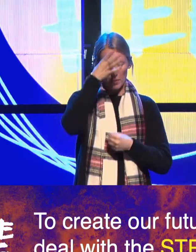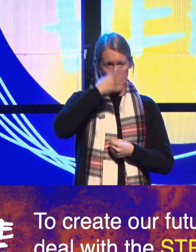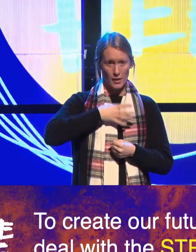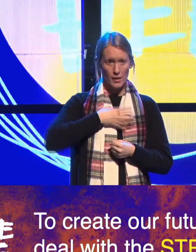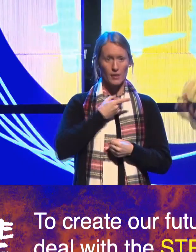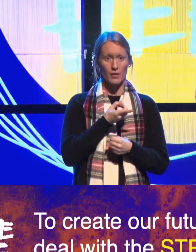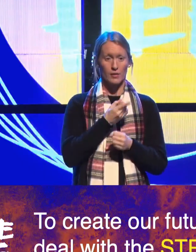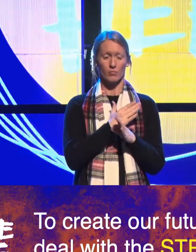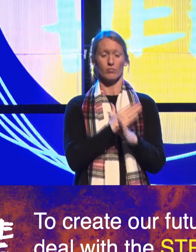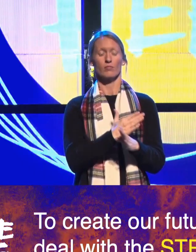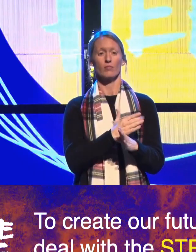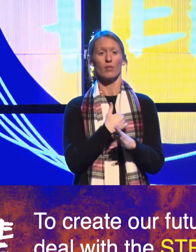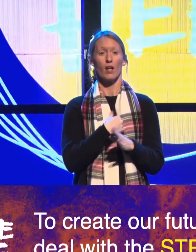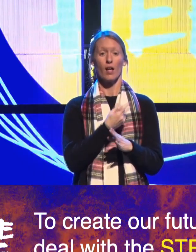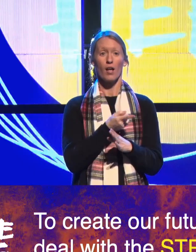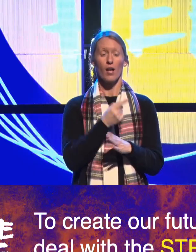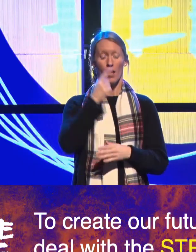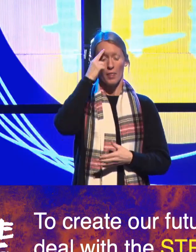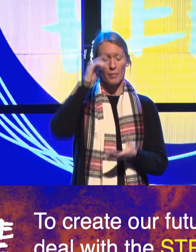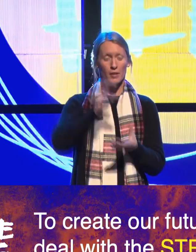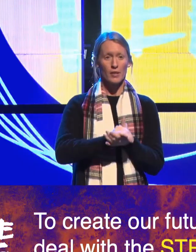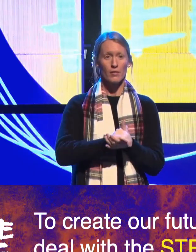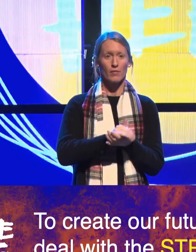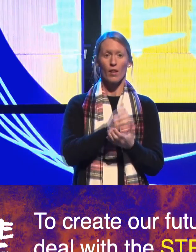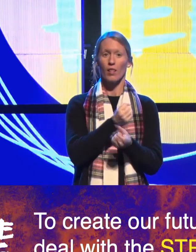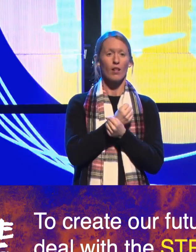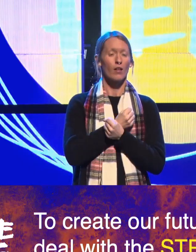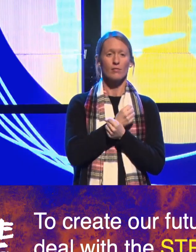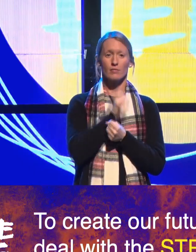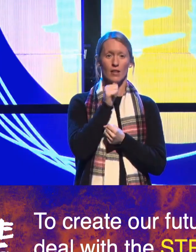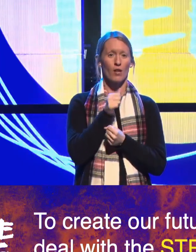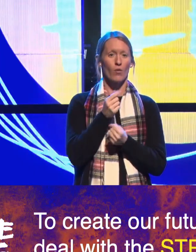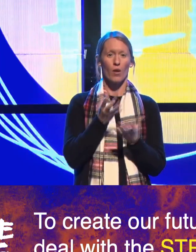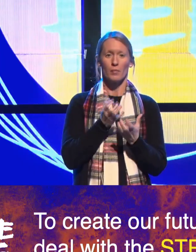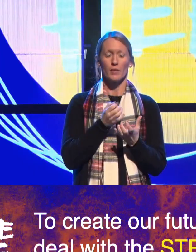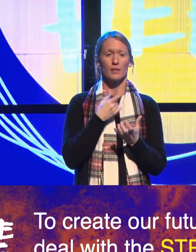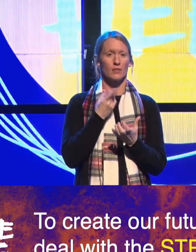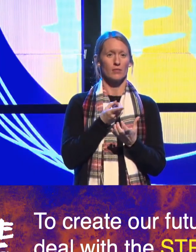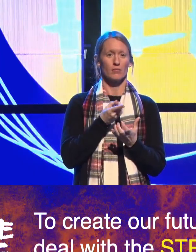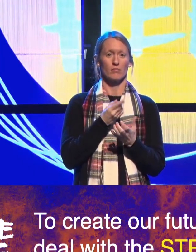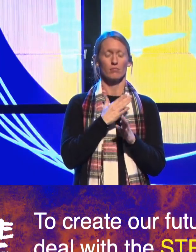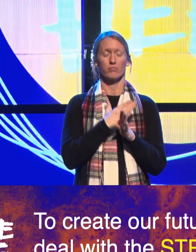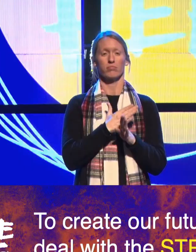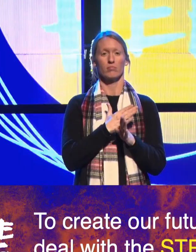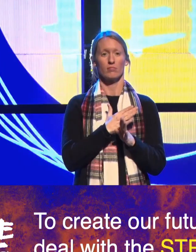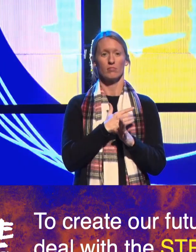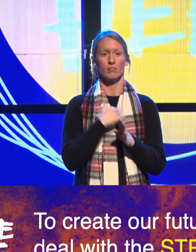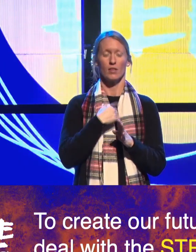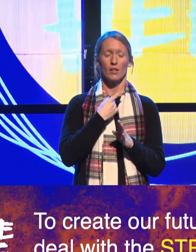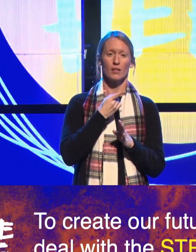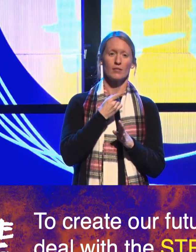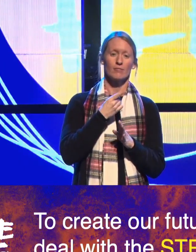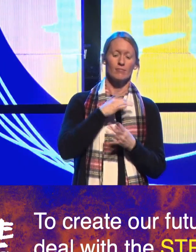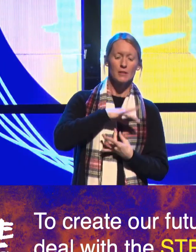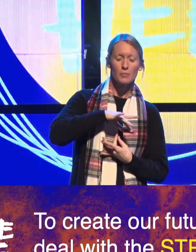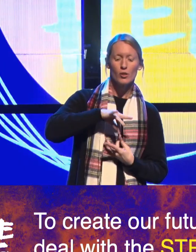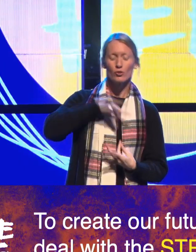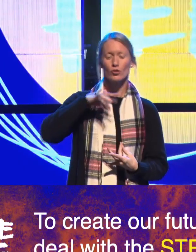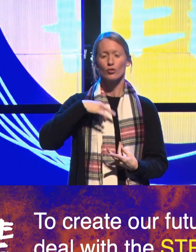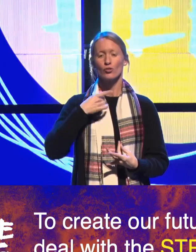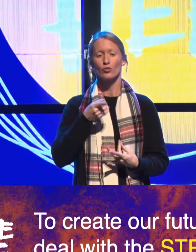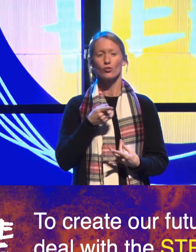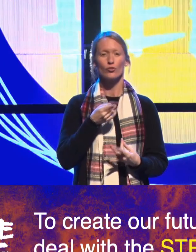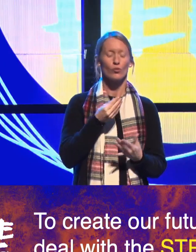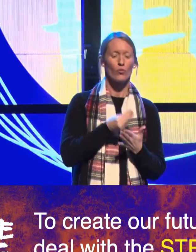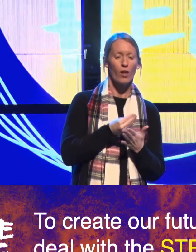believe that love doesn't want me to languish. And this isn't name it and claim it spirituality, healthy, wealthy,